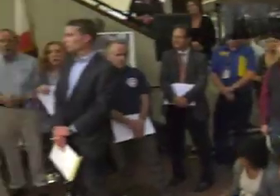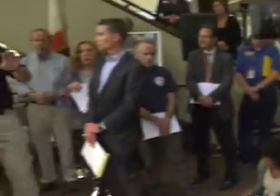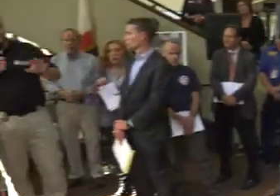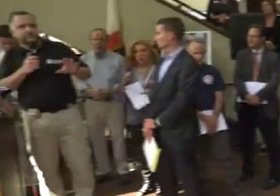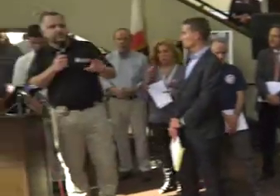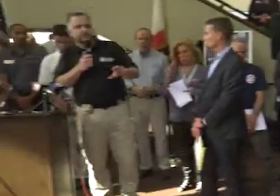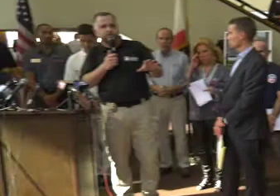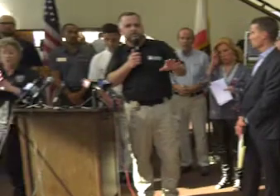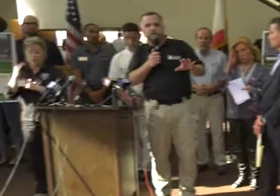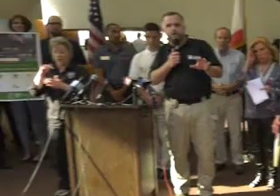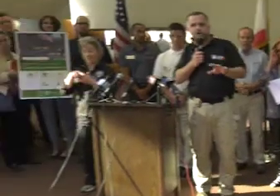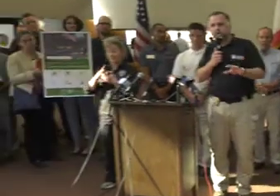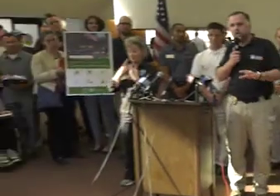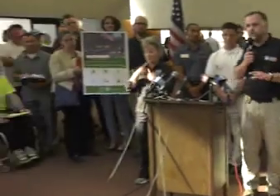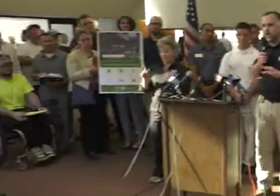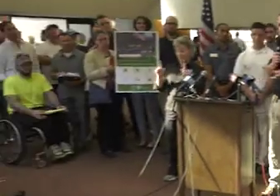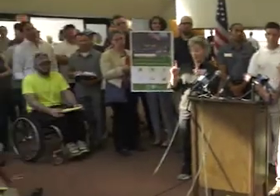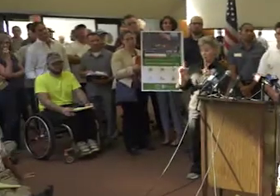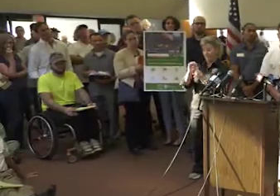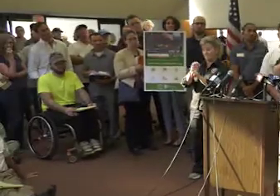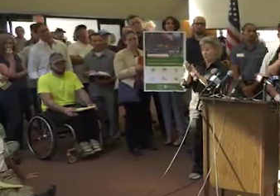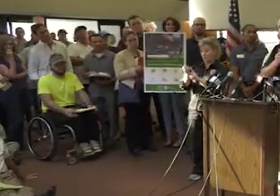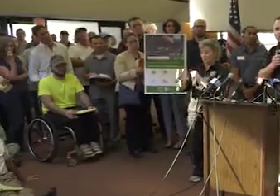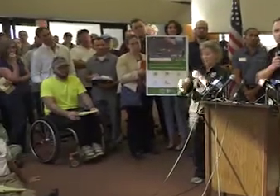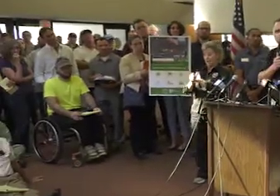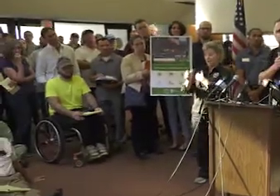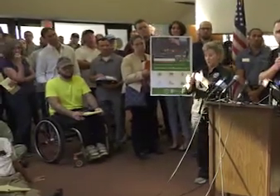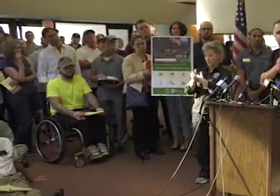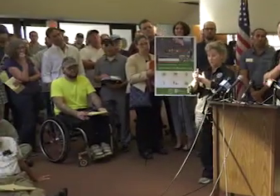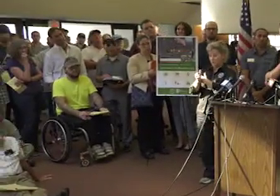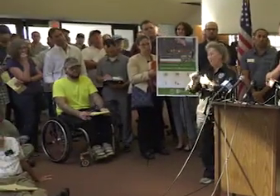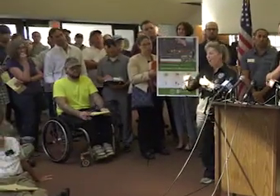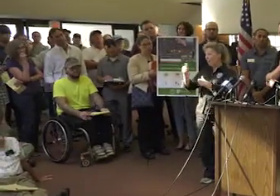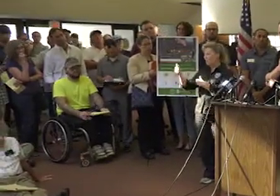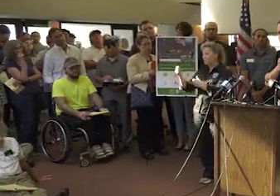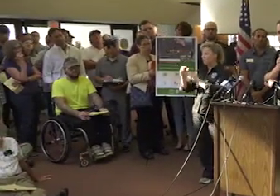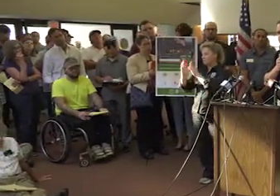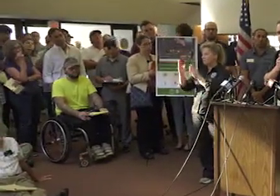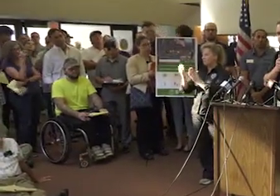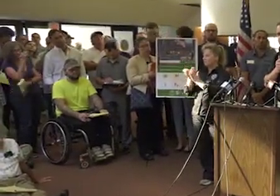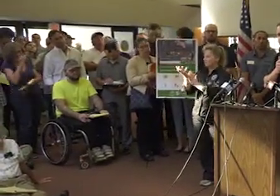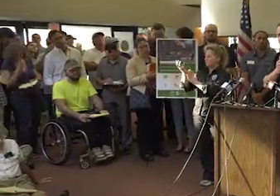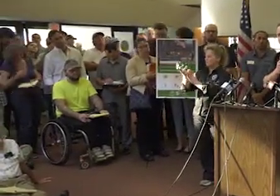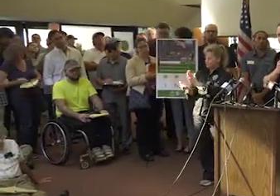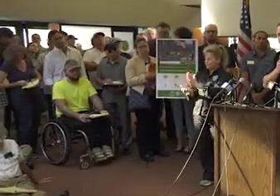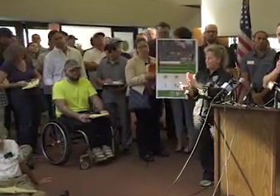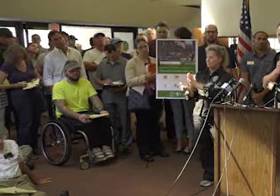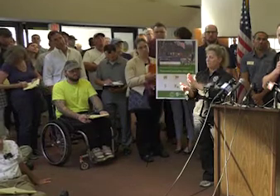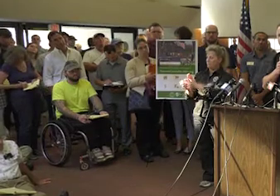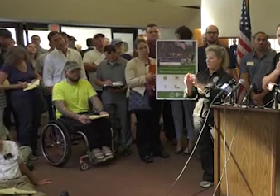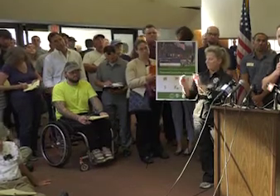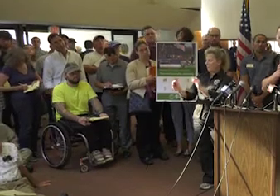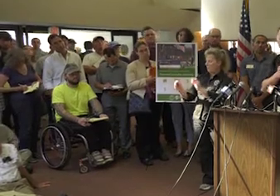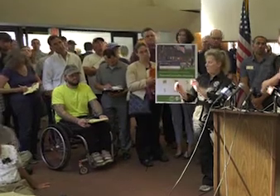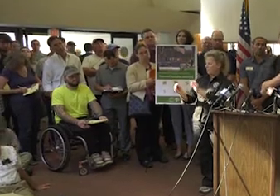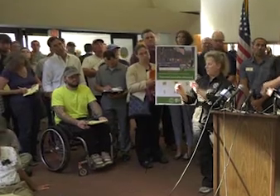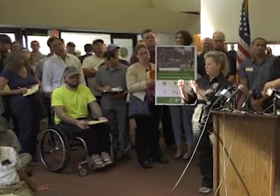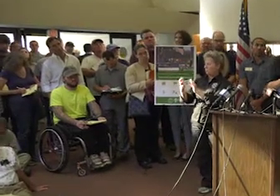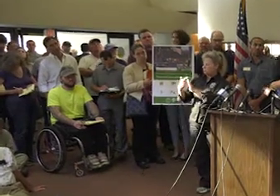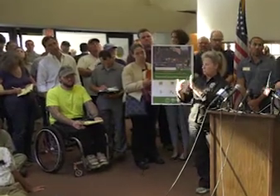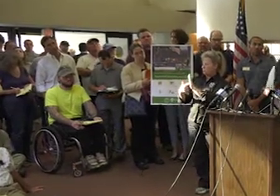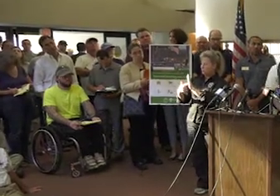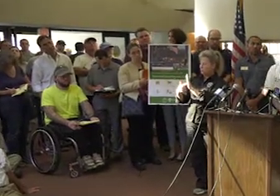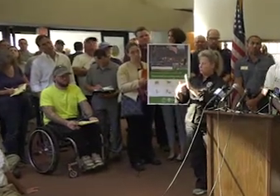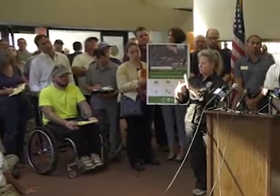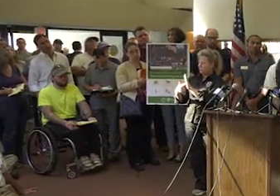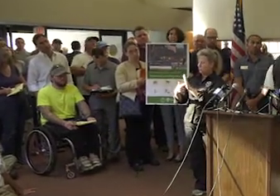the question is, why has this been declared an environmental hazard when other losses of homes in other parts of the country have not? I'll